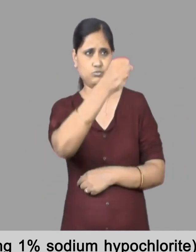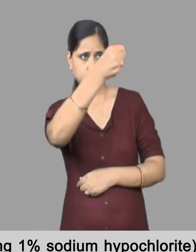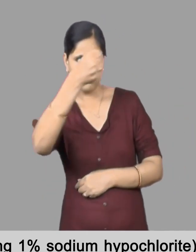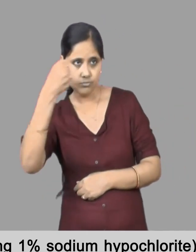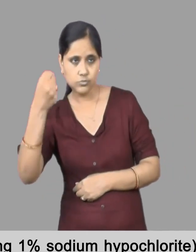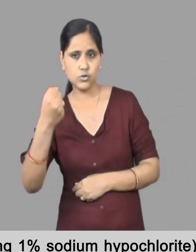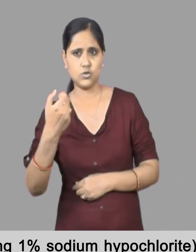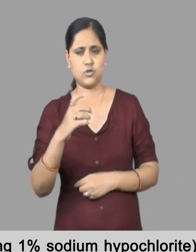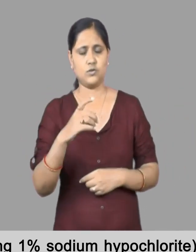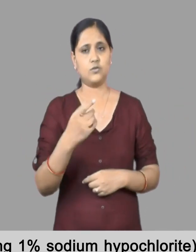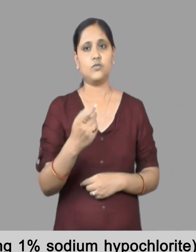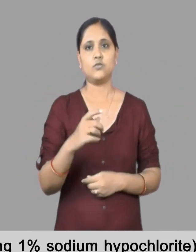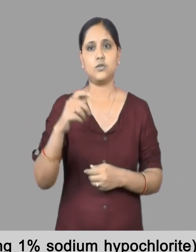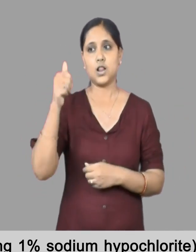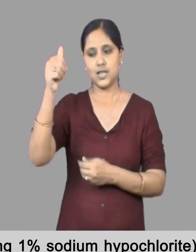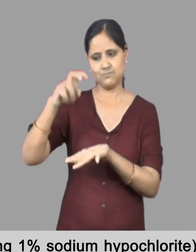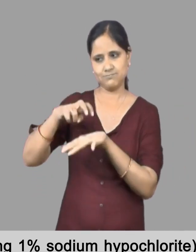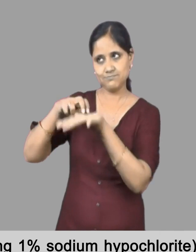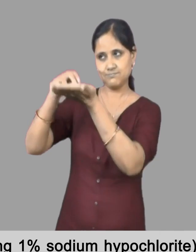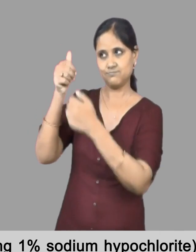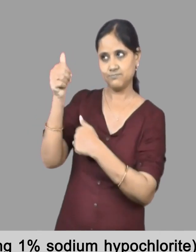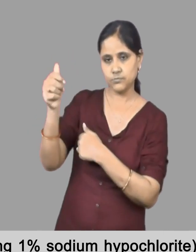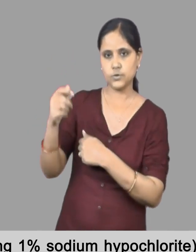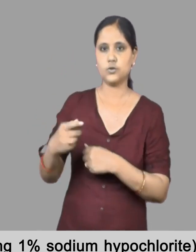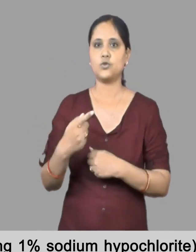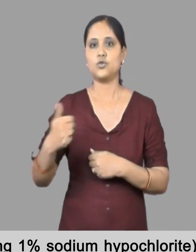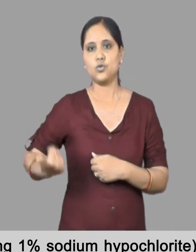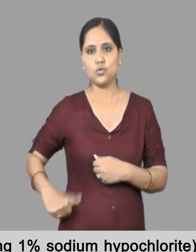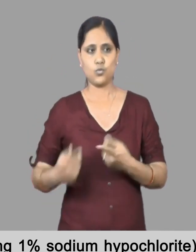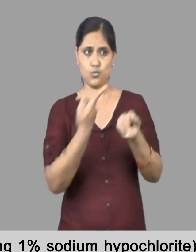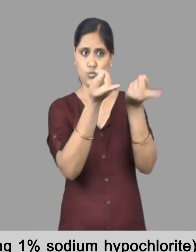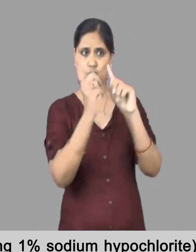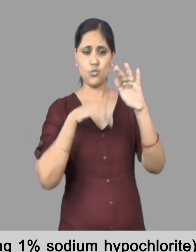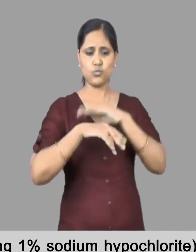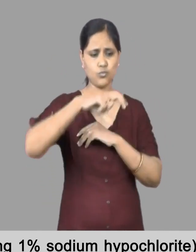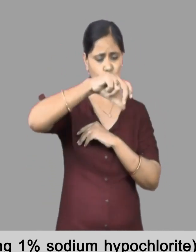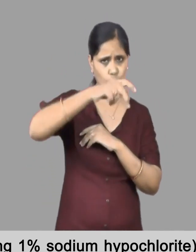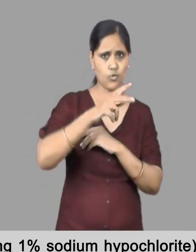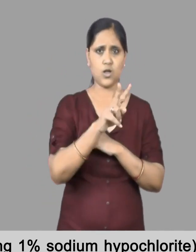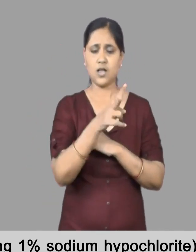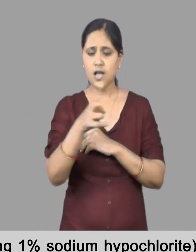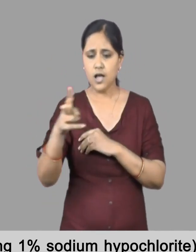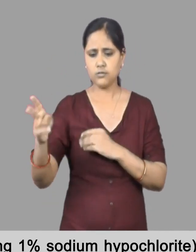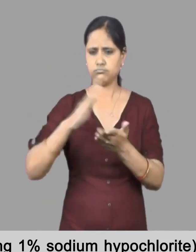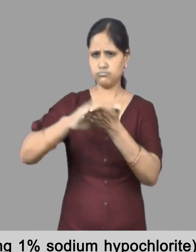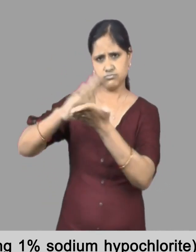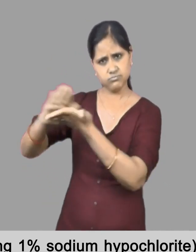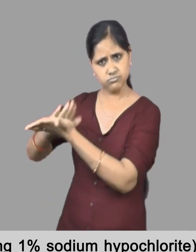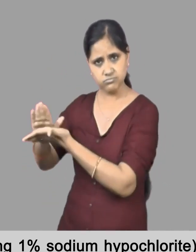hypochlorite of frequently touched surfaces like doorknobs,